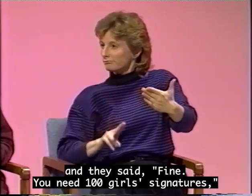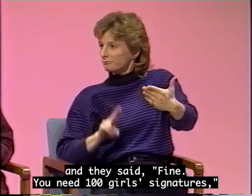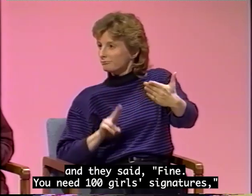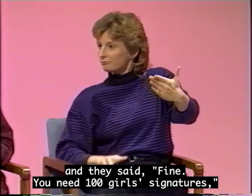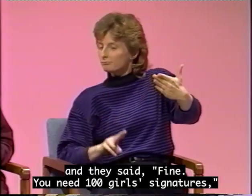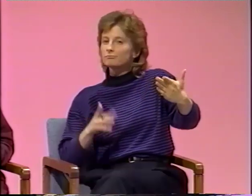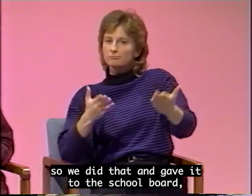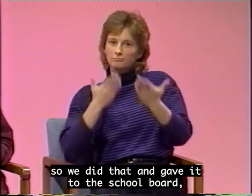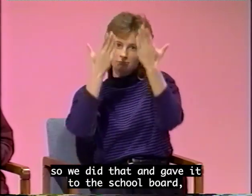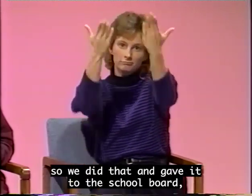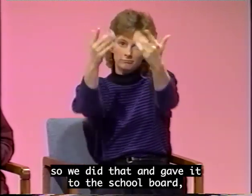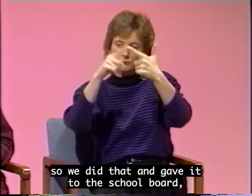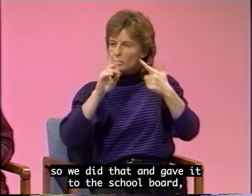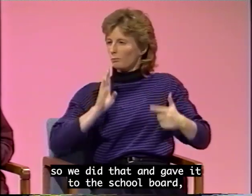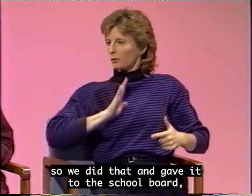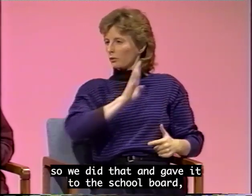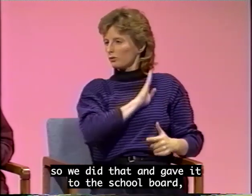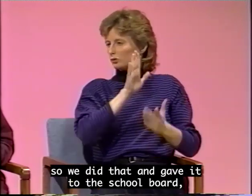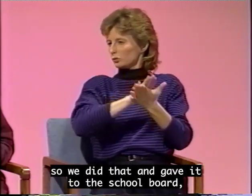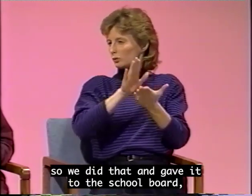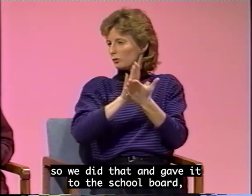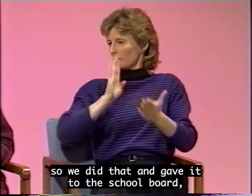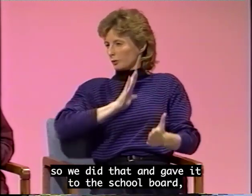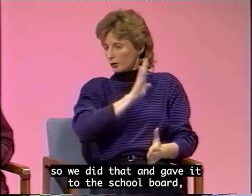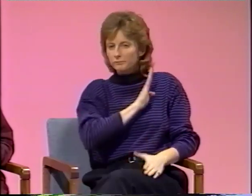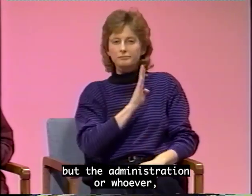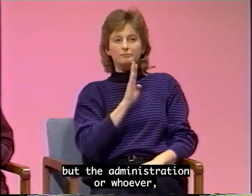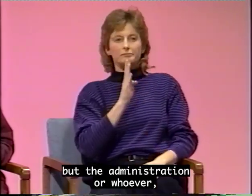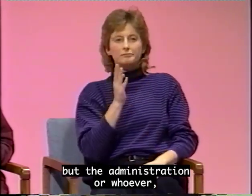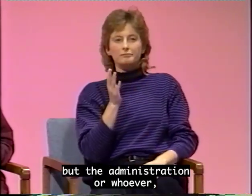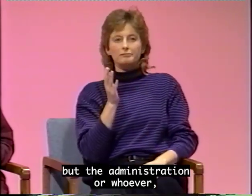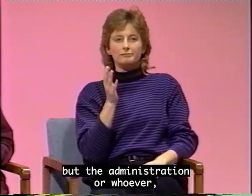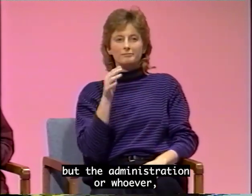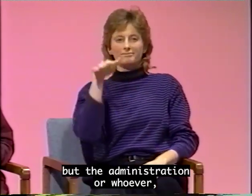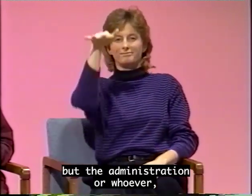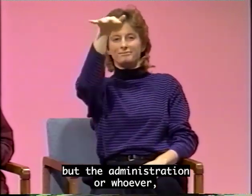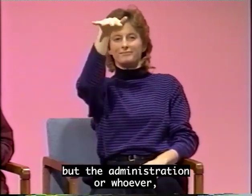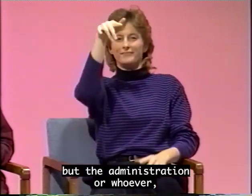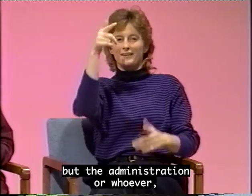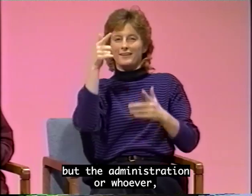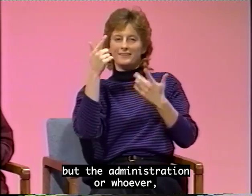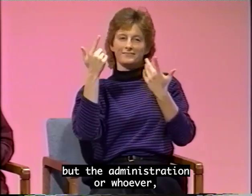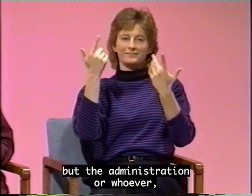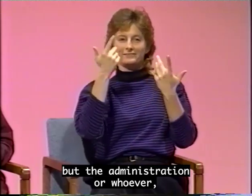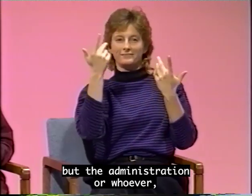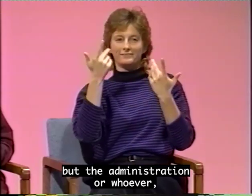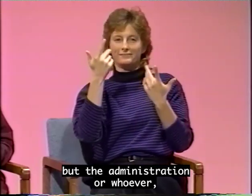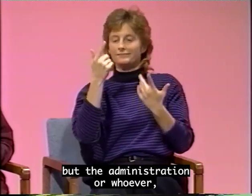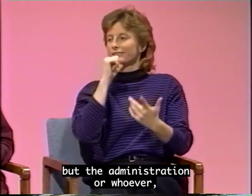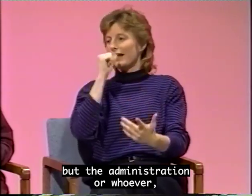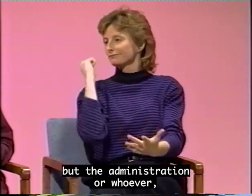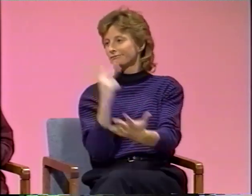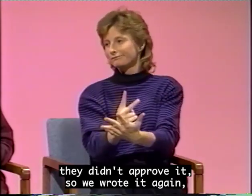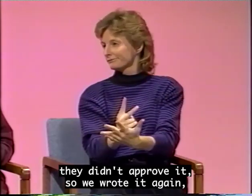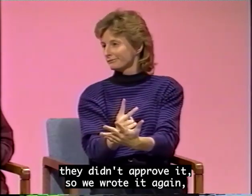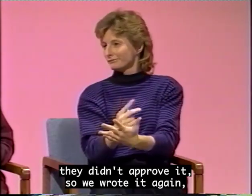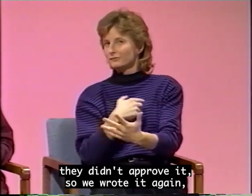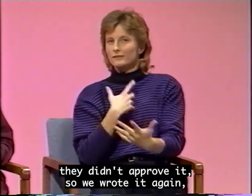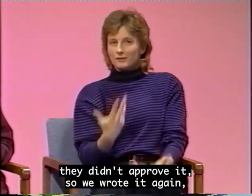girls' signatures. So we did that and gave it to the school board. But the administration or whoever, they didn't approve